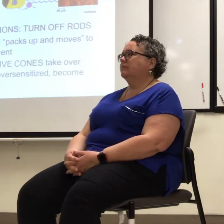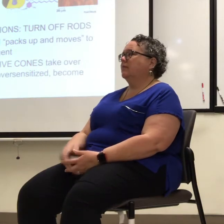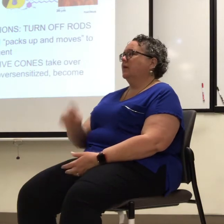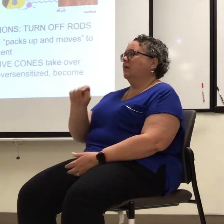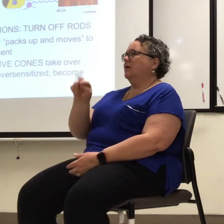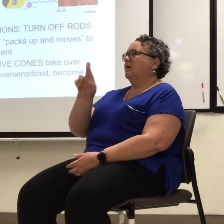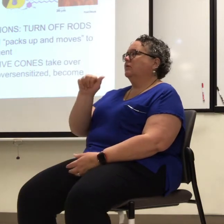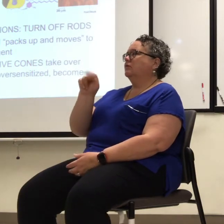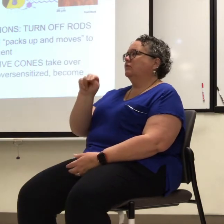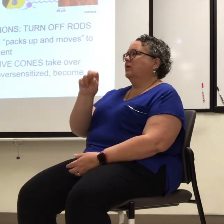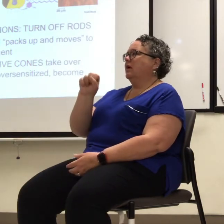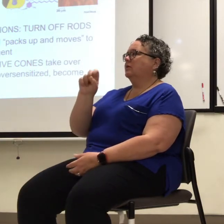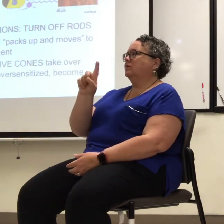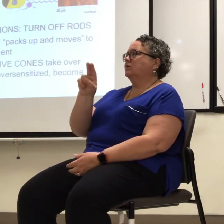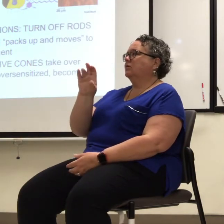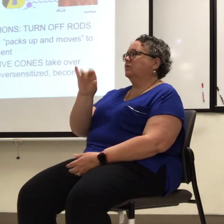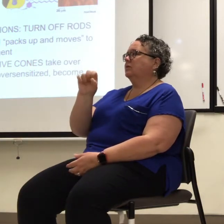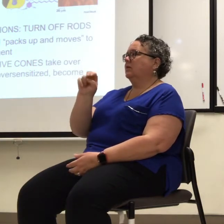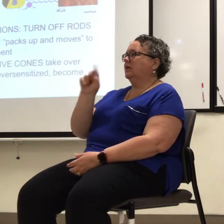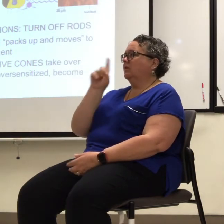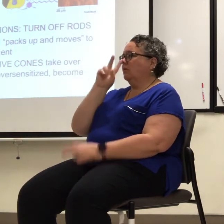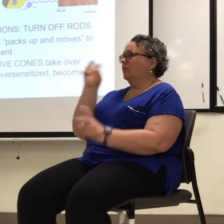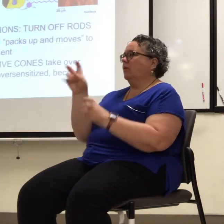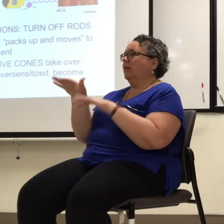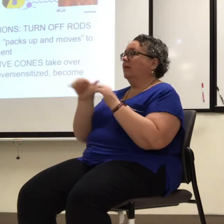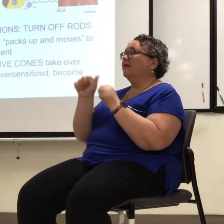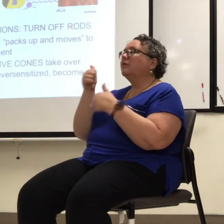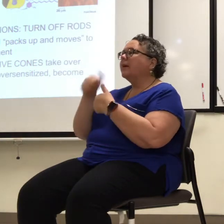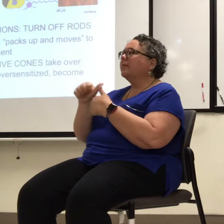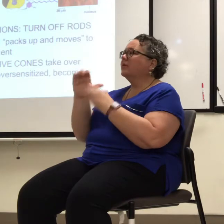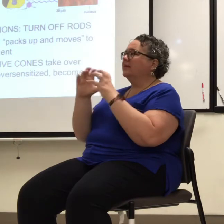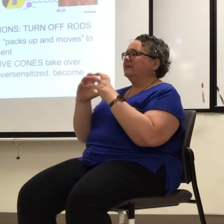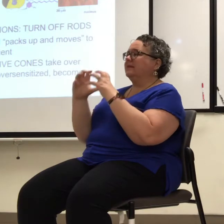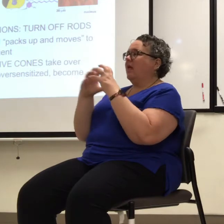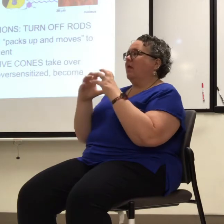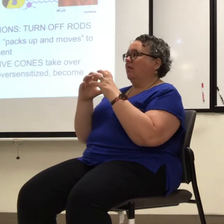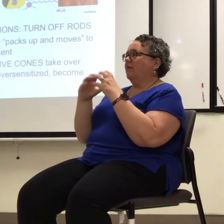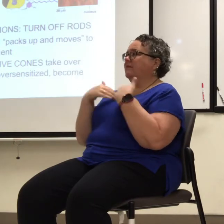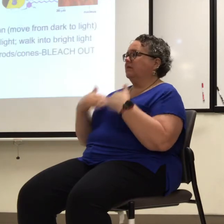Transducin leaves. So I don't know if you remember the cell physiology we just looked at.